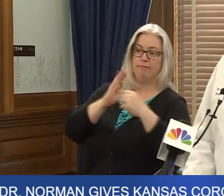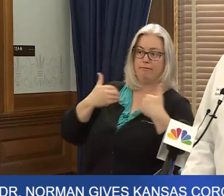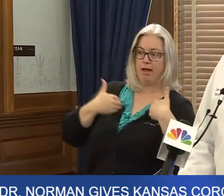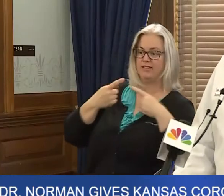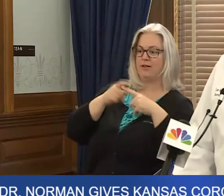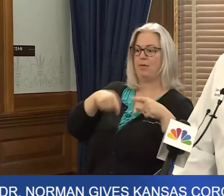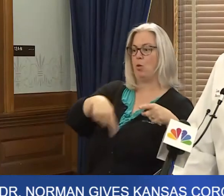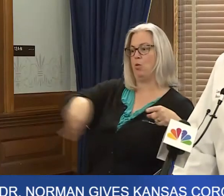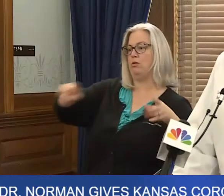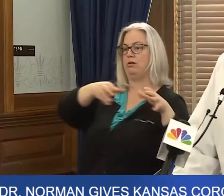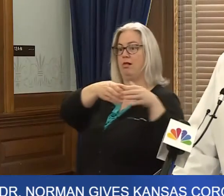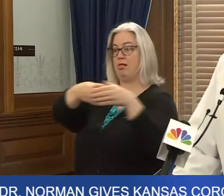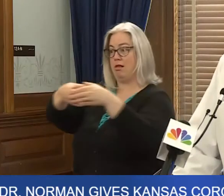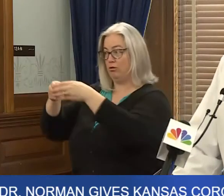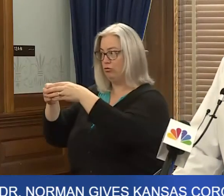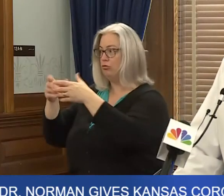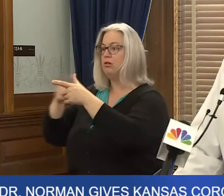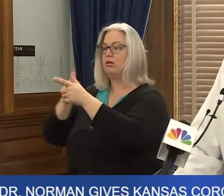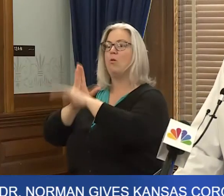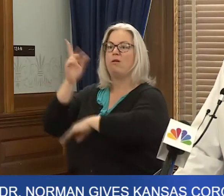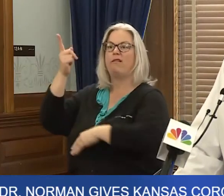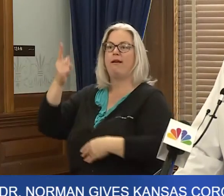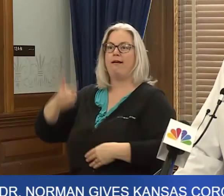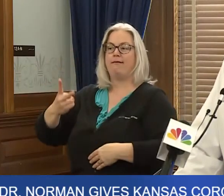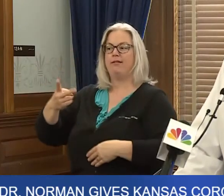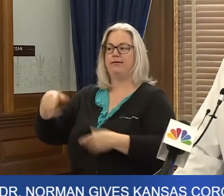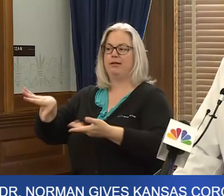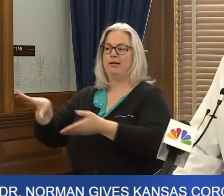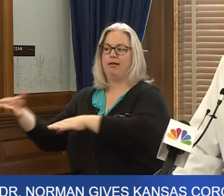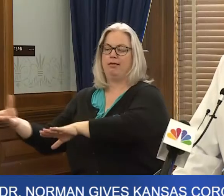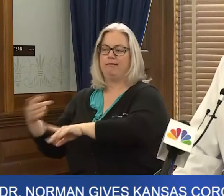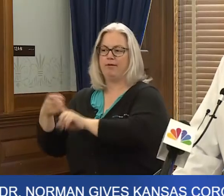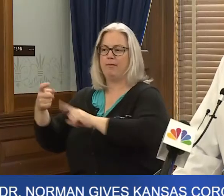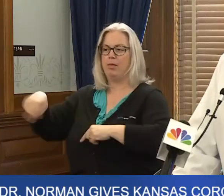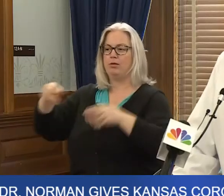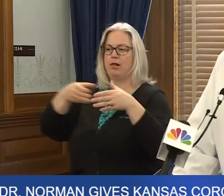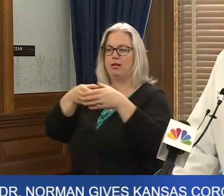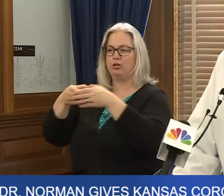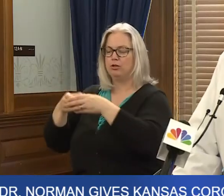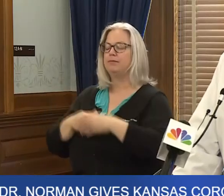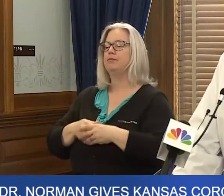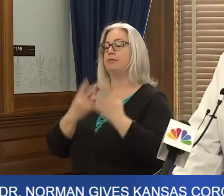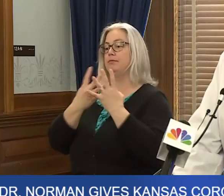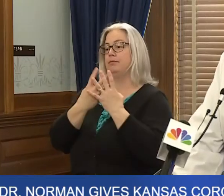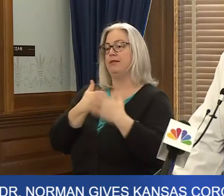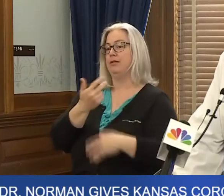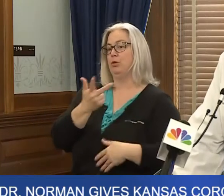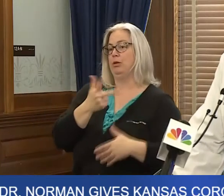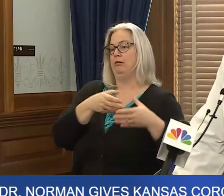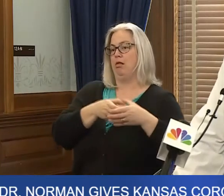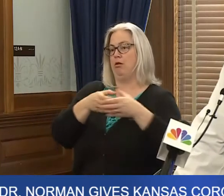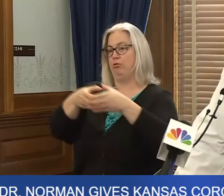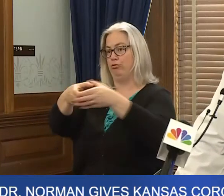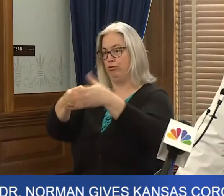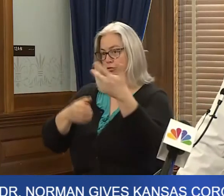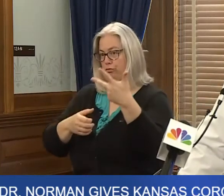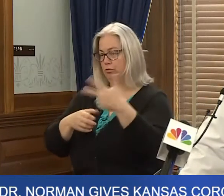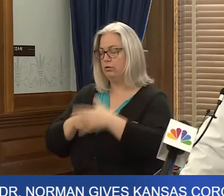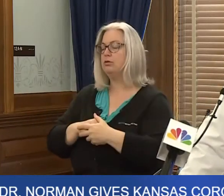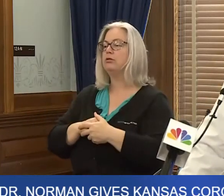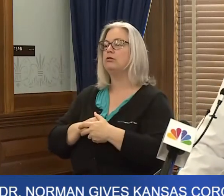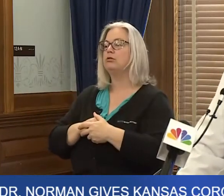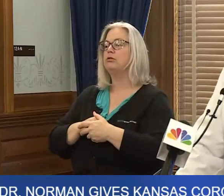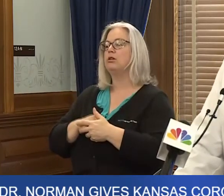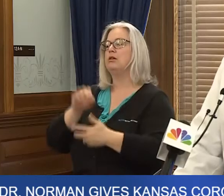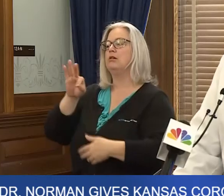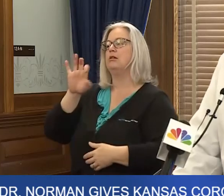clusters and over half of the deaths. Corrections has 3 clusters, accounting